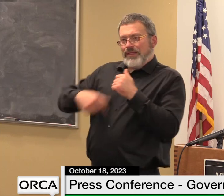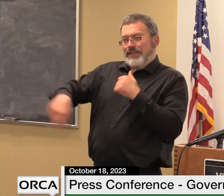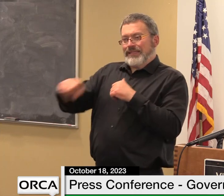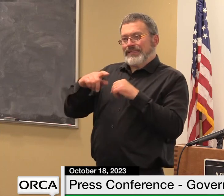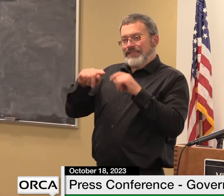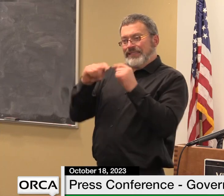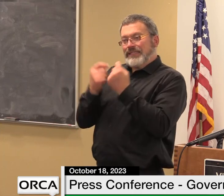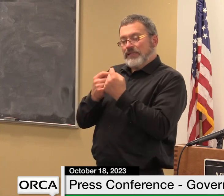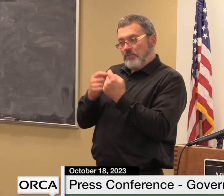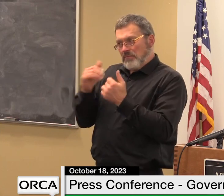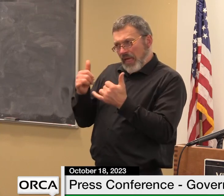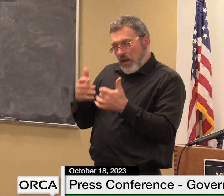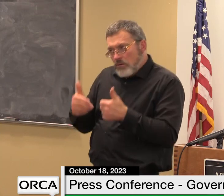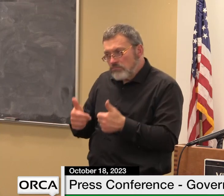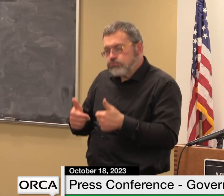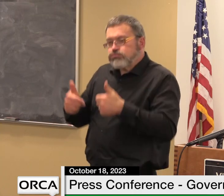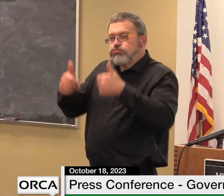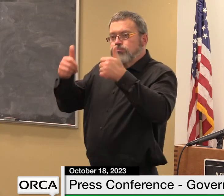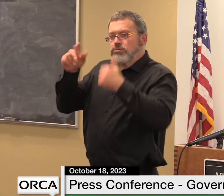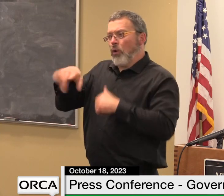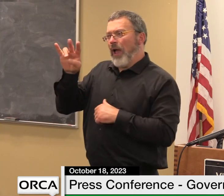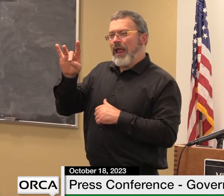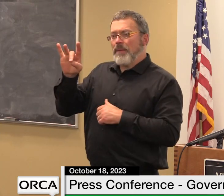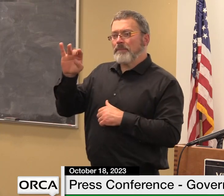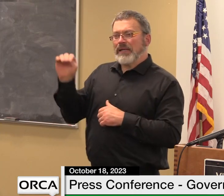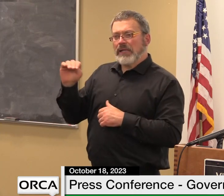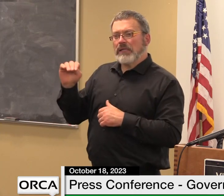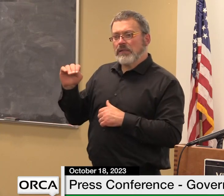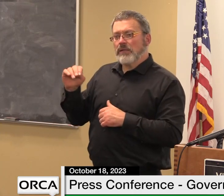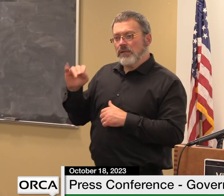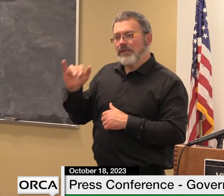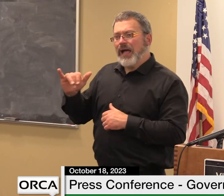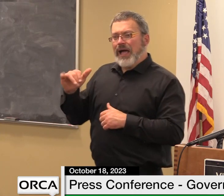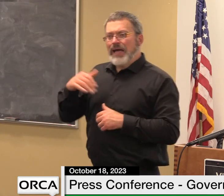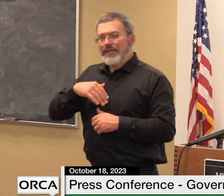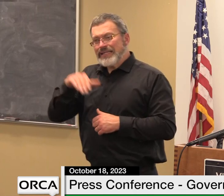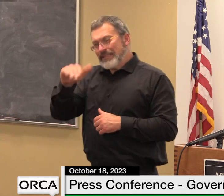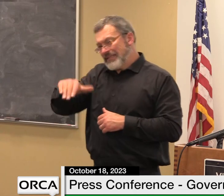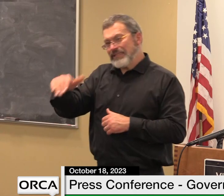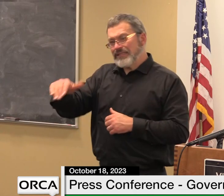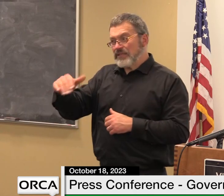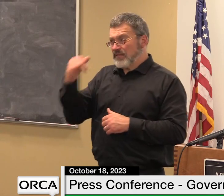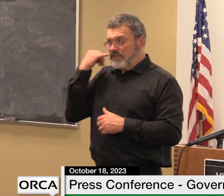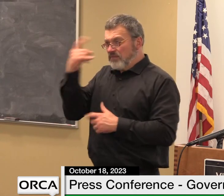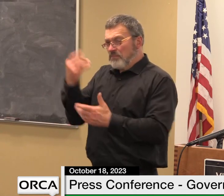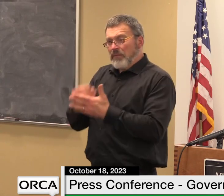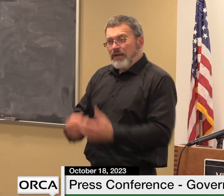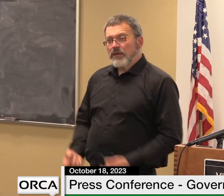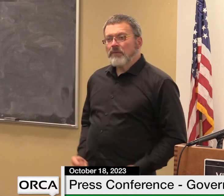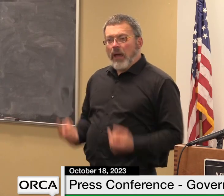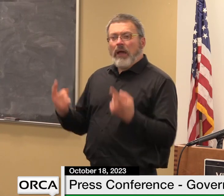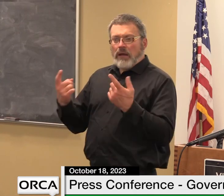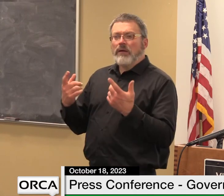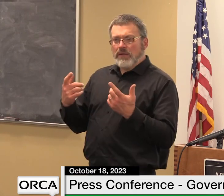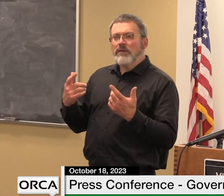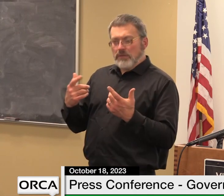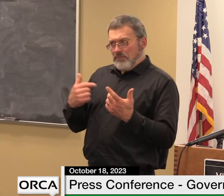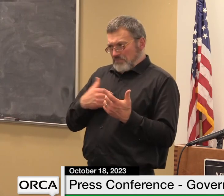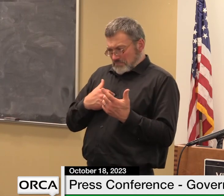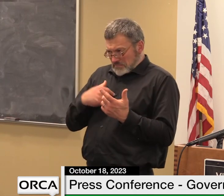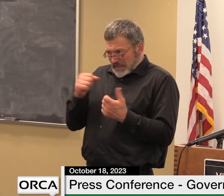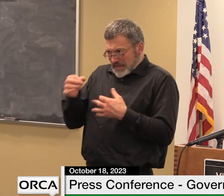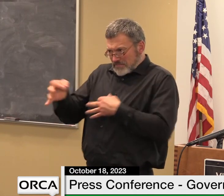So, you know, that's why we continue to say, you know, if you have expenses, please contact us and see if we